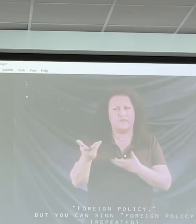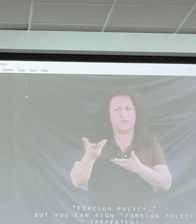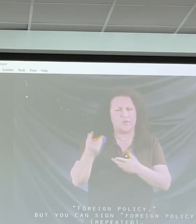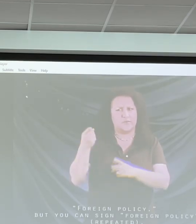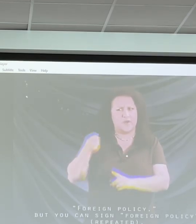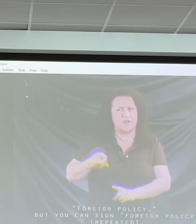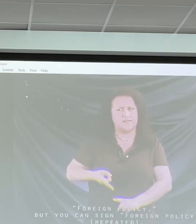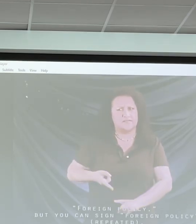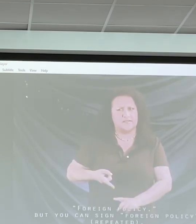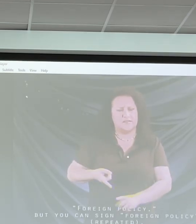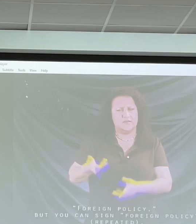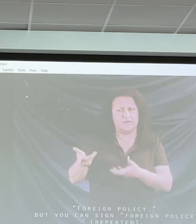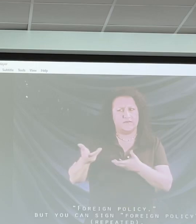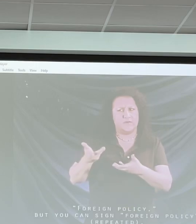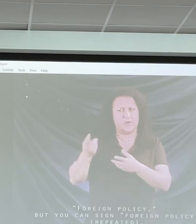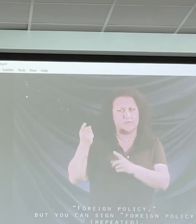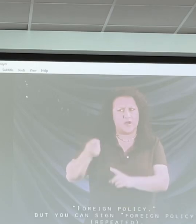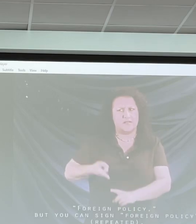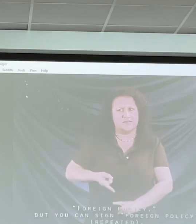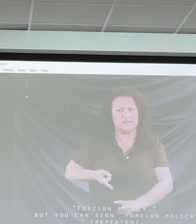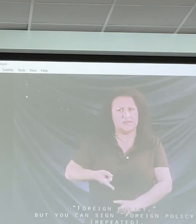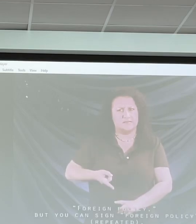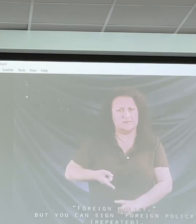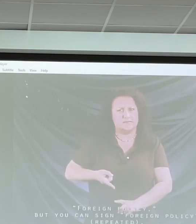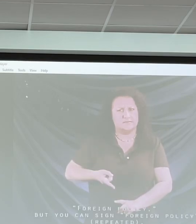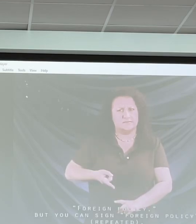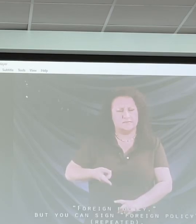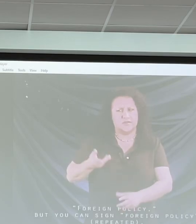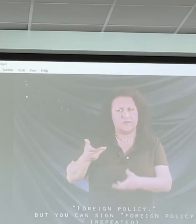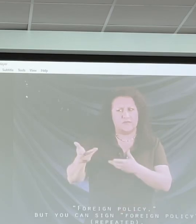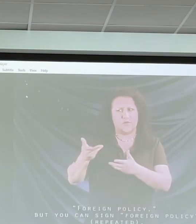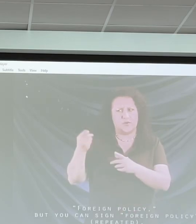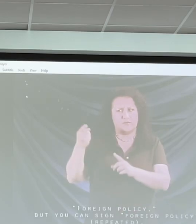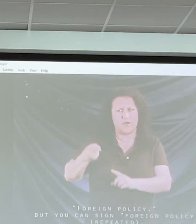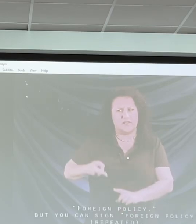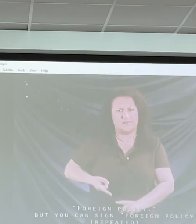foreign policy, foreign policy, foreign policy.